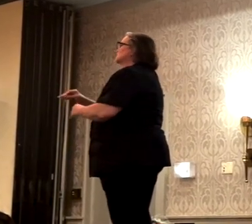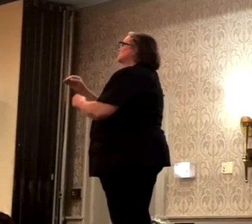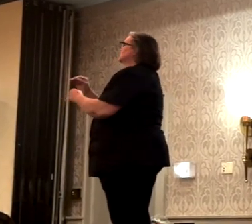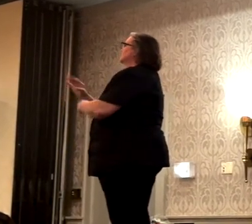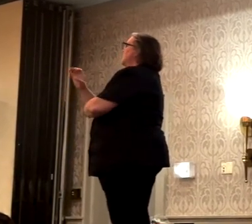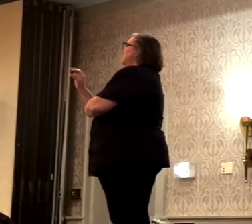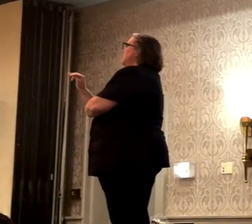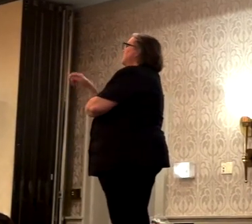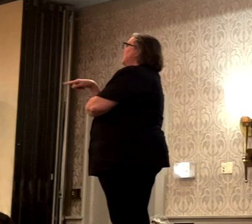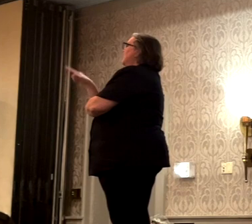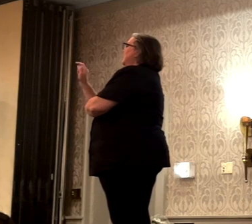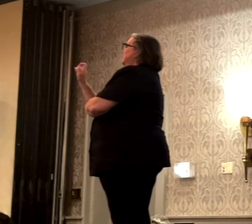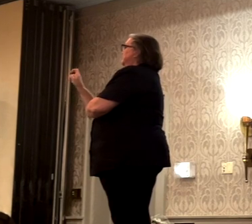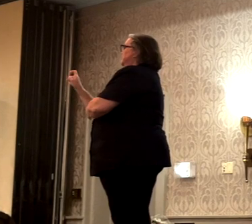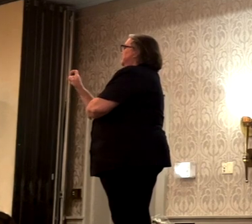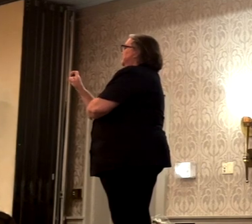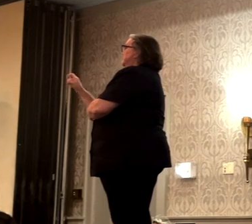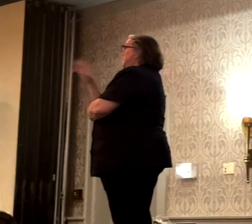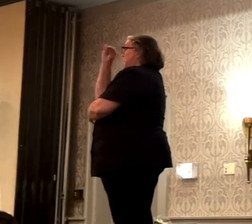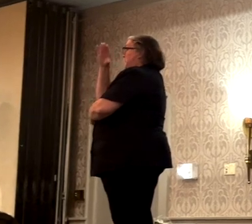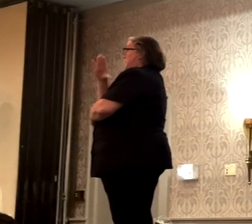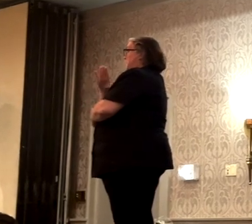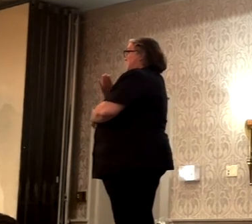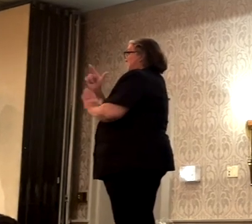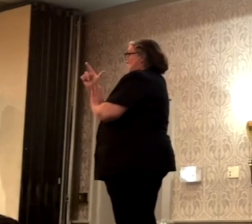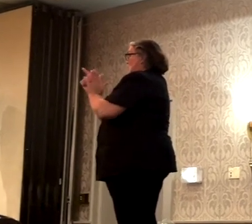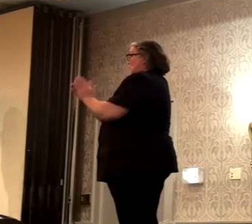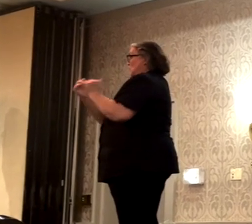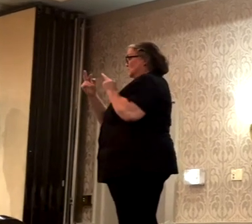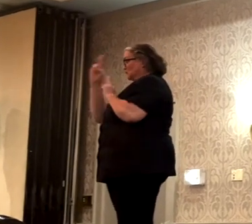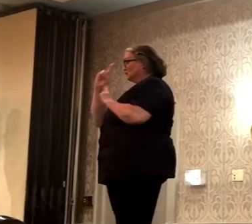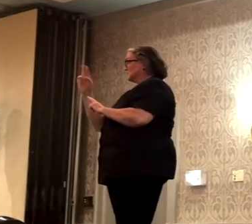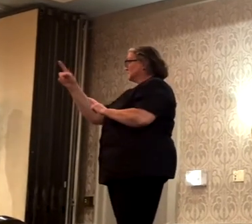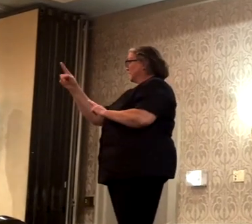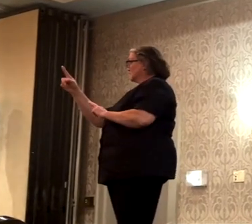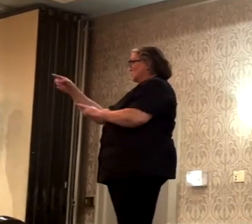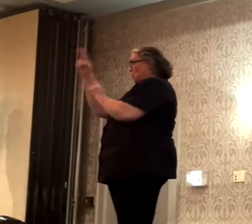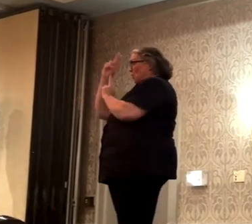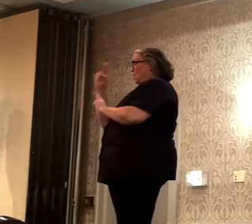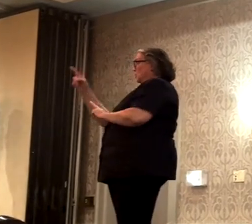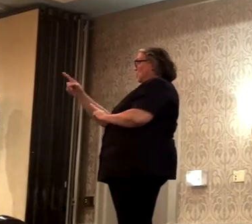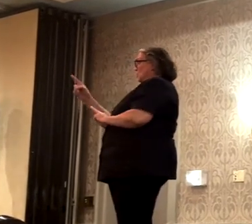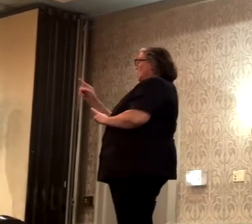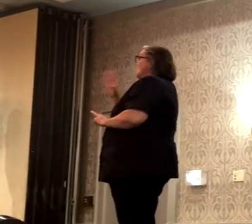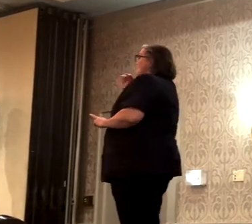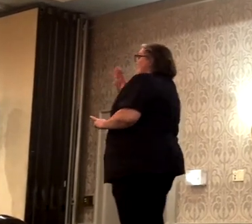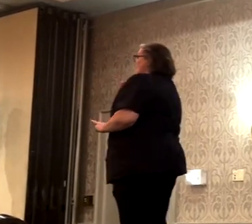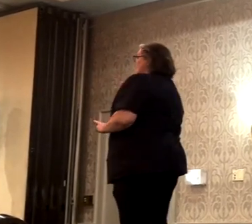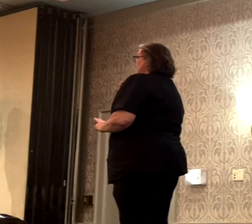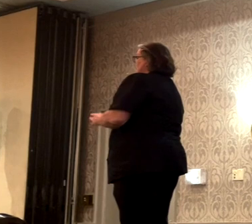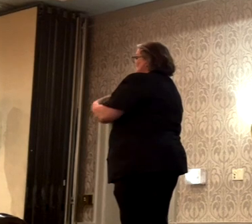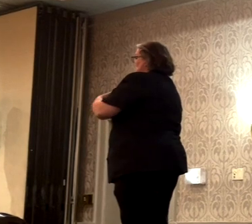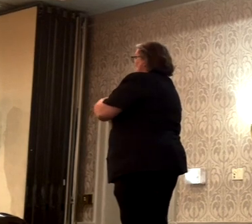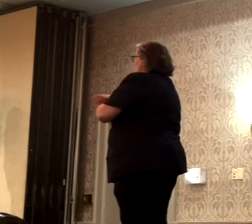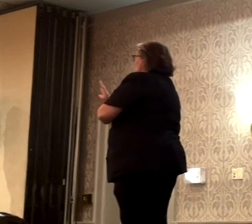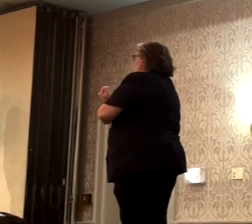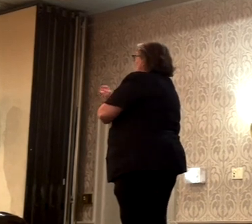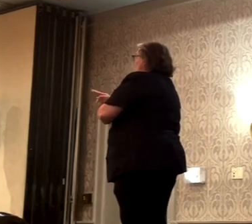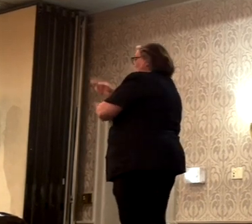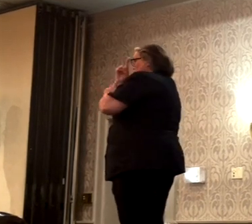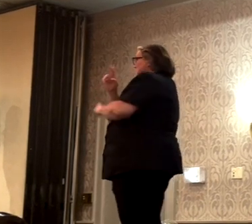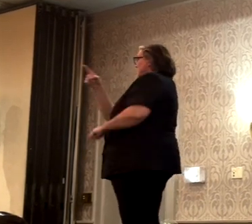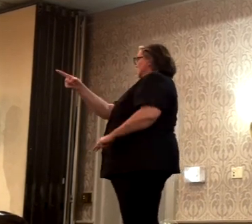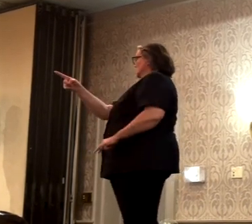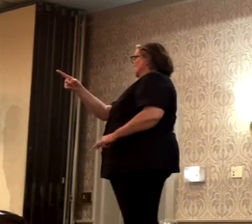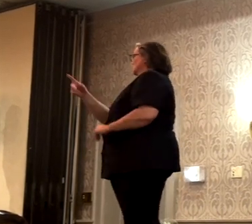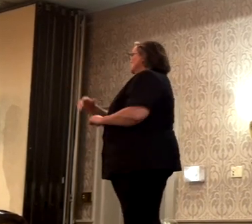was respected by her male colleagues and revered by the women at the bar. She headed